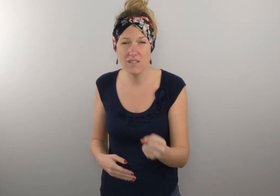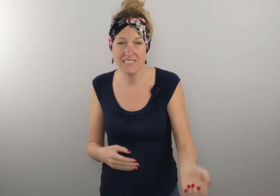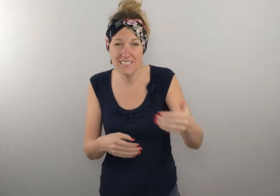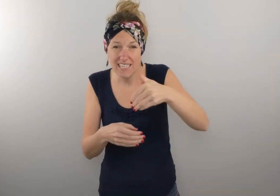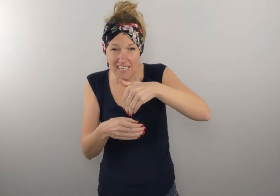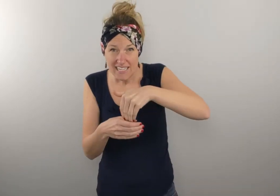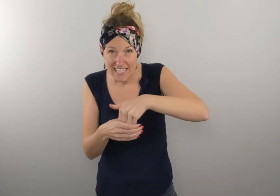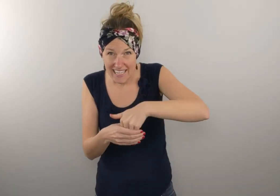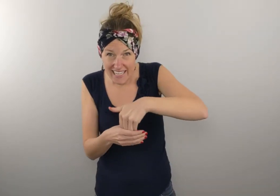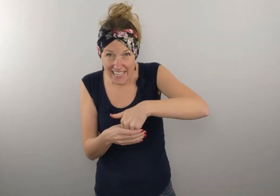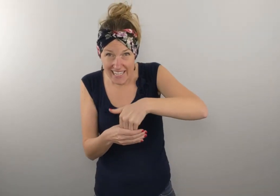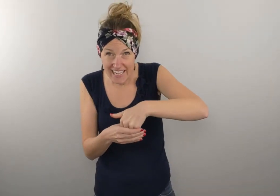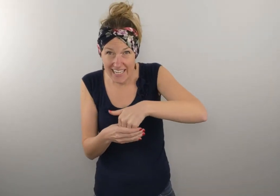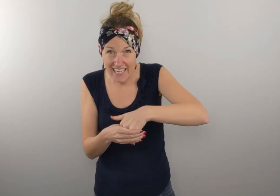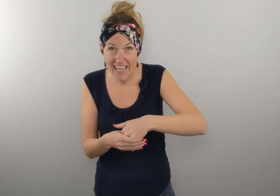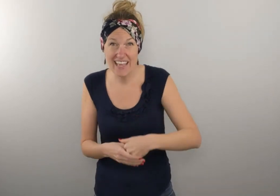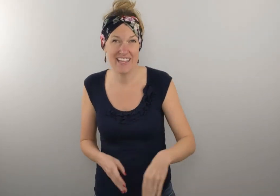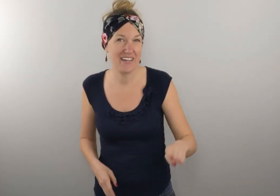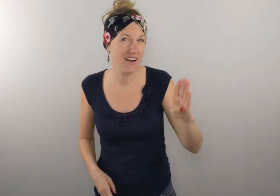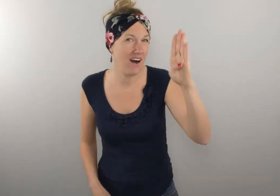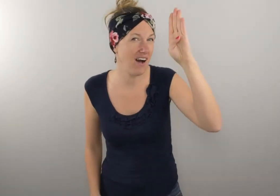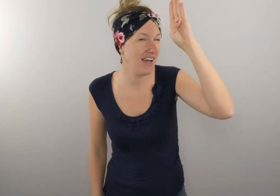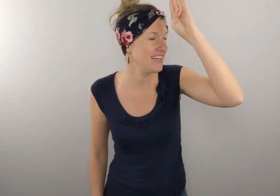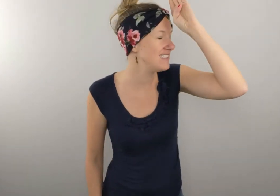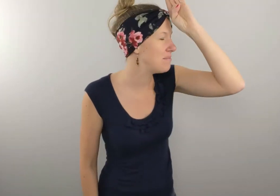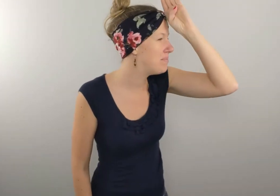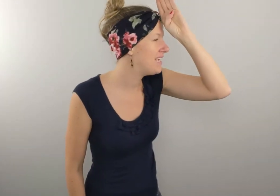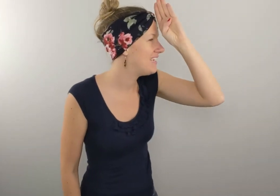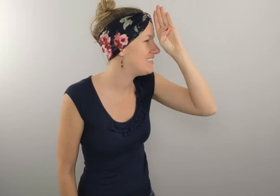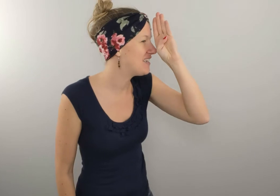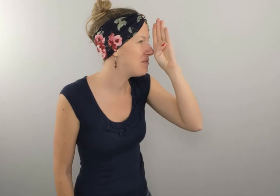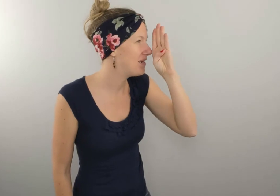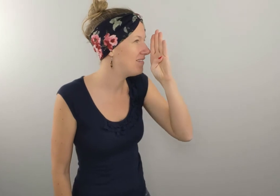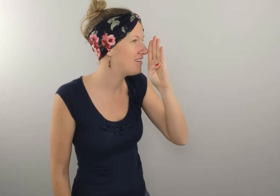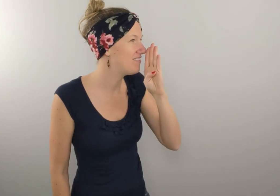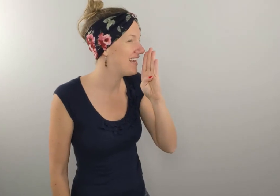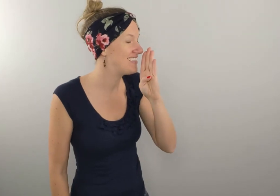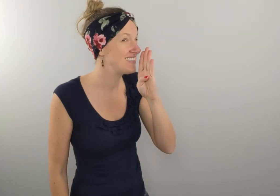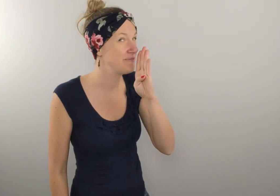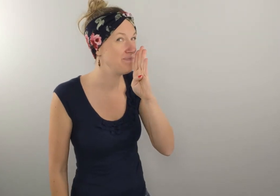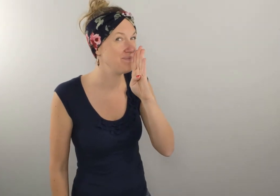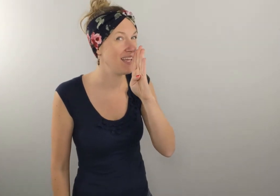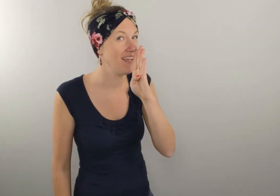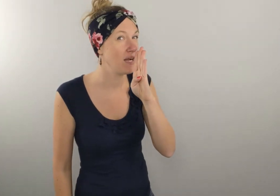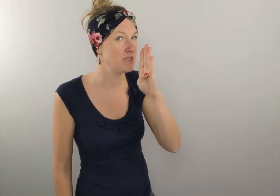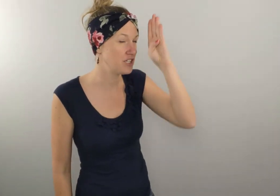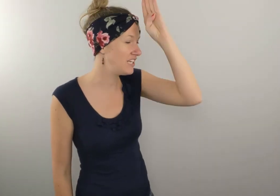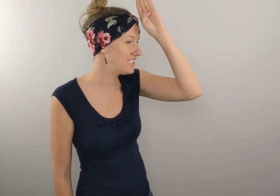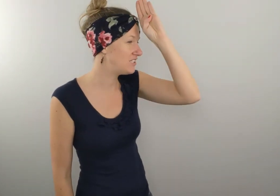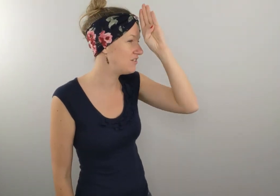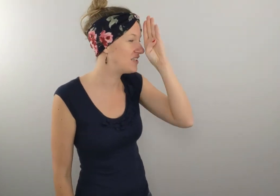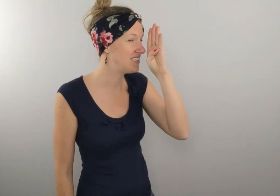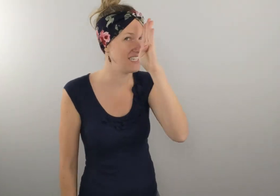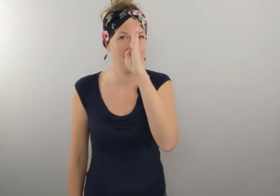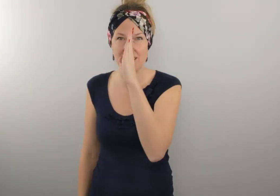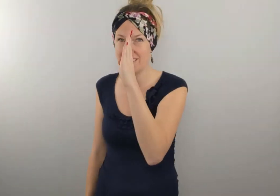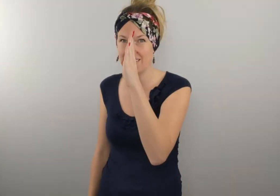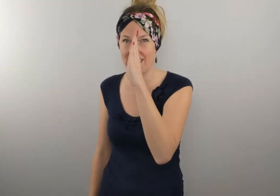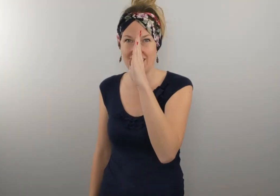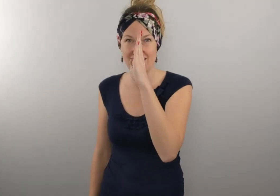holds in, and then God is a B down the middle of your face. Okay, I'm turning just so you can see it because it's kind of hard to